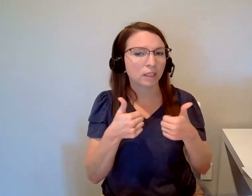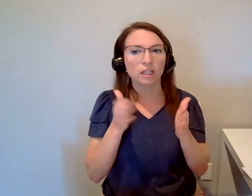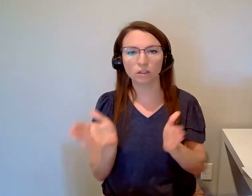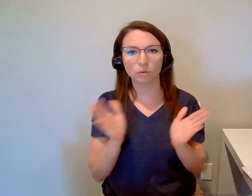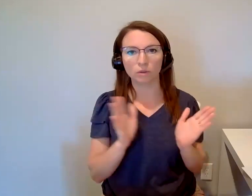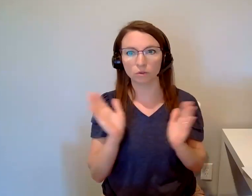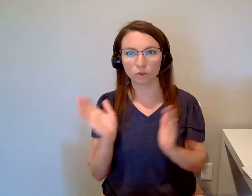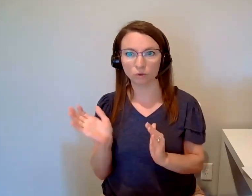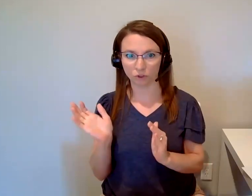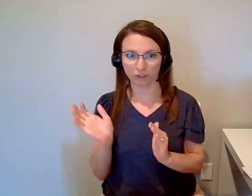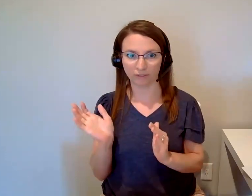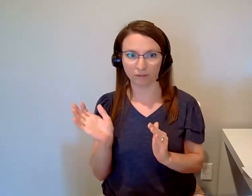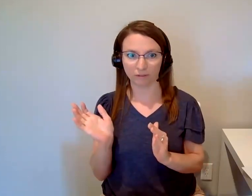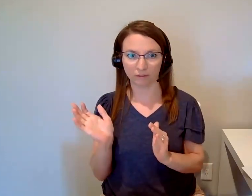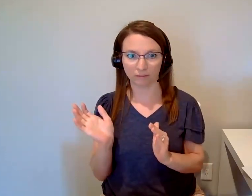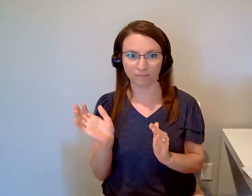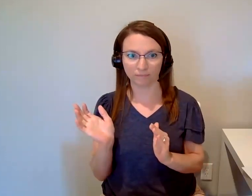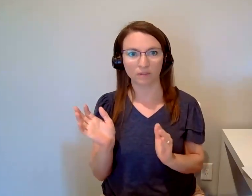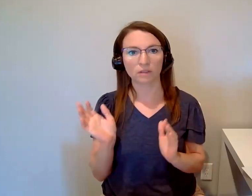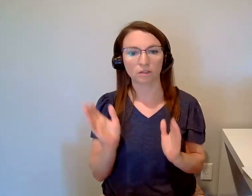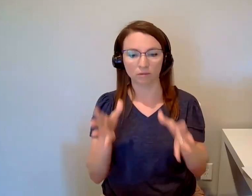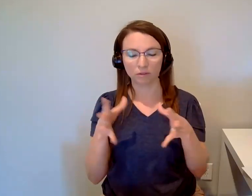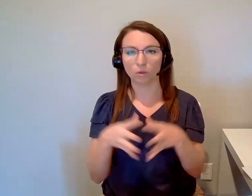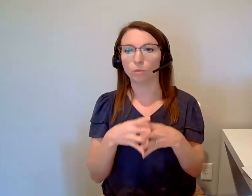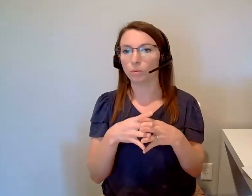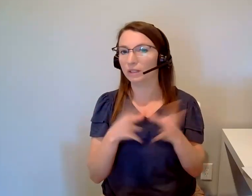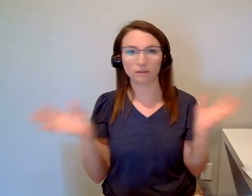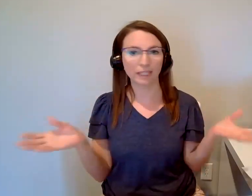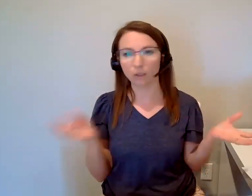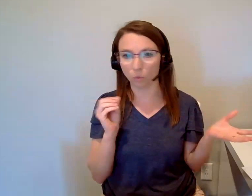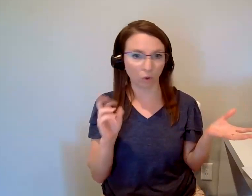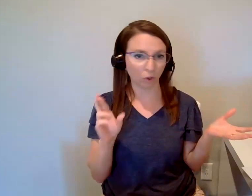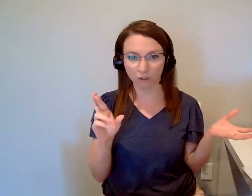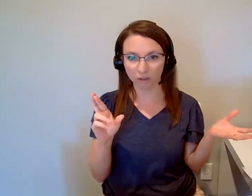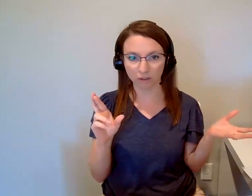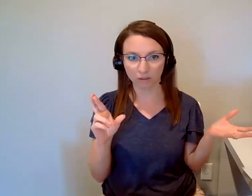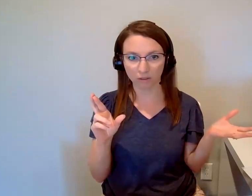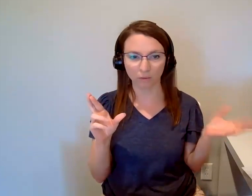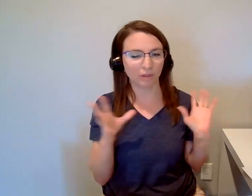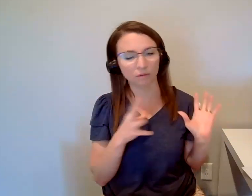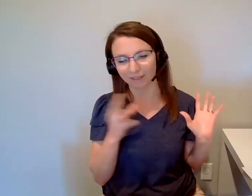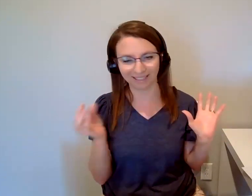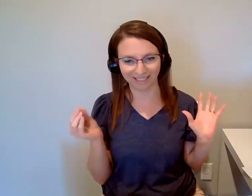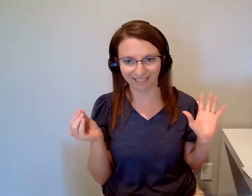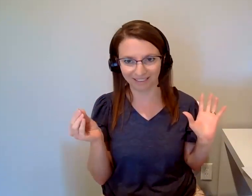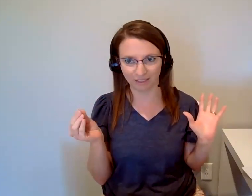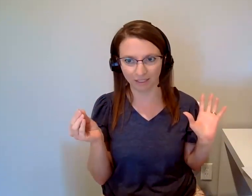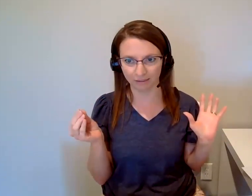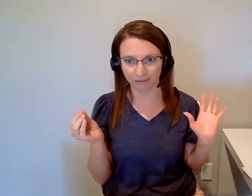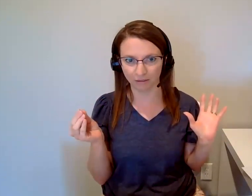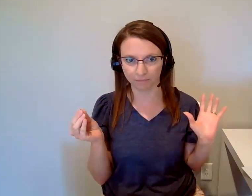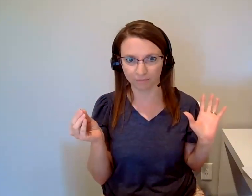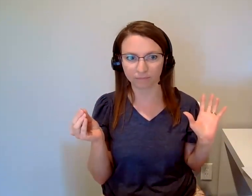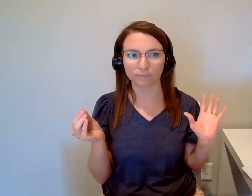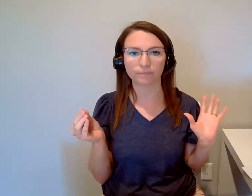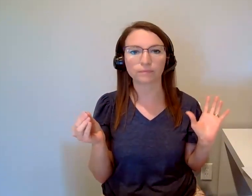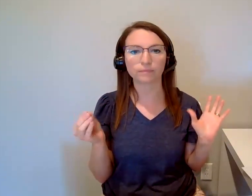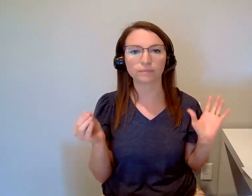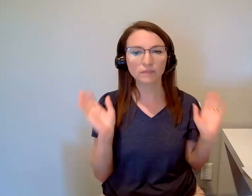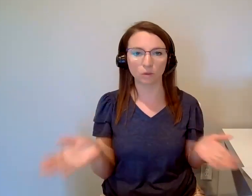And you're going to do a little shoulder shift. So we don't sign or, and we don't sign and in ASL. So